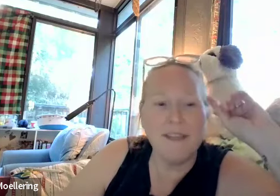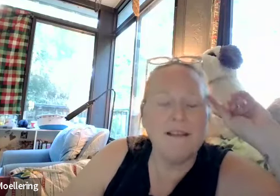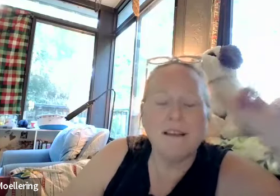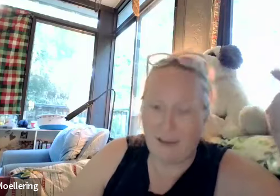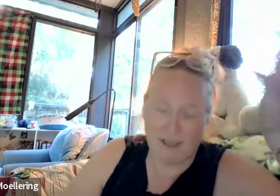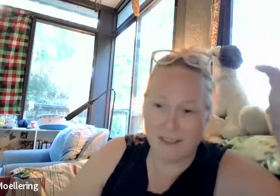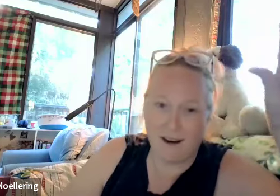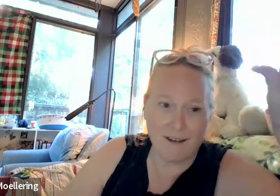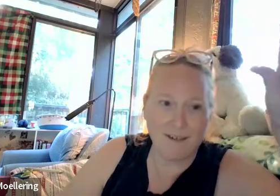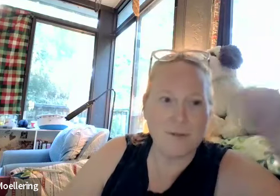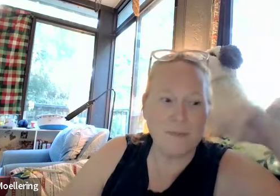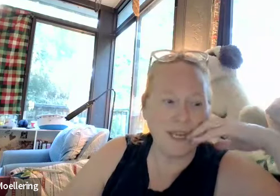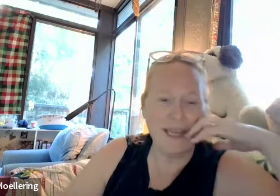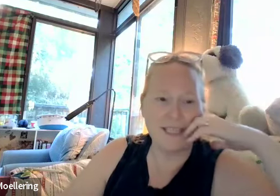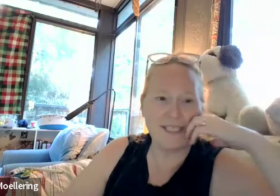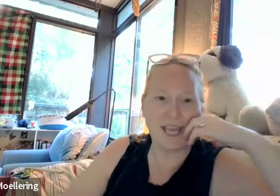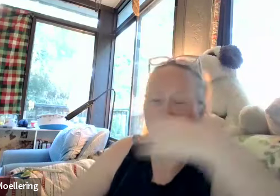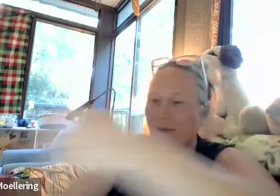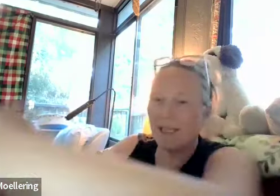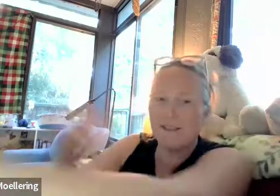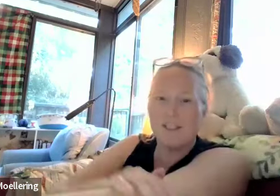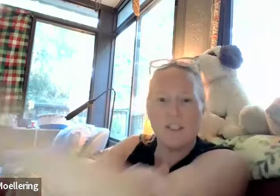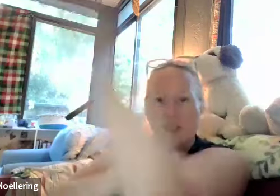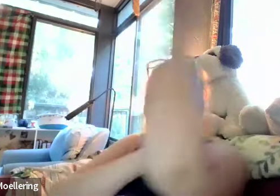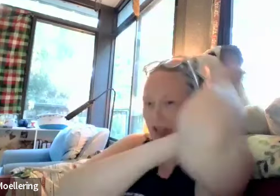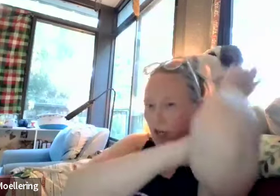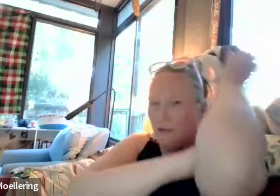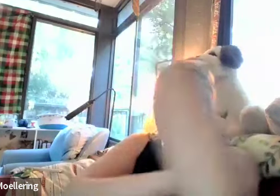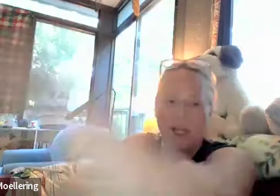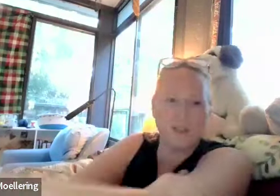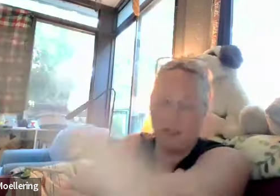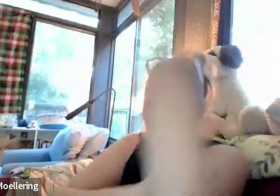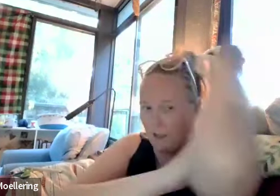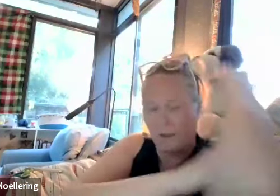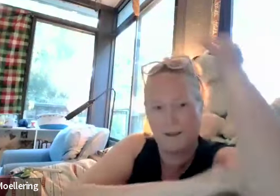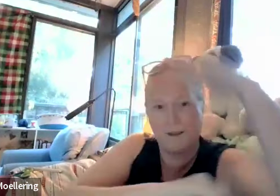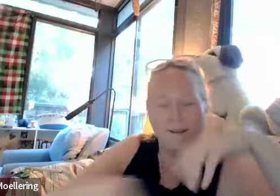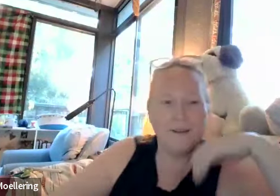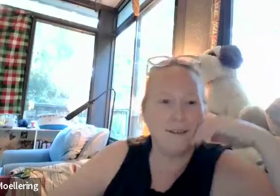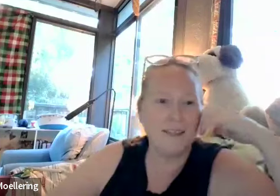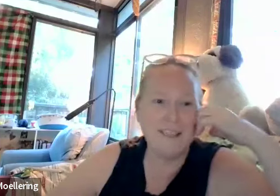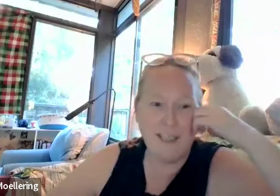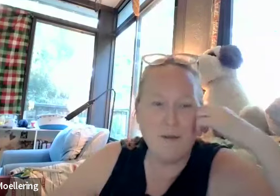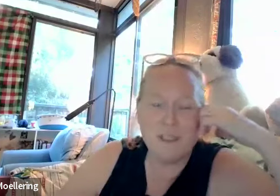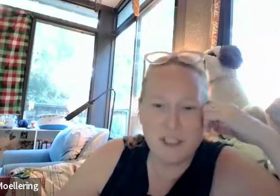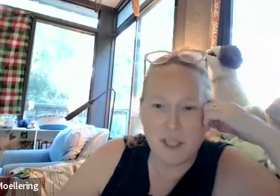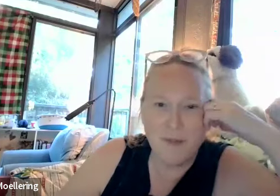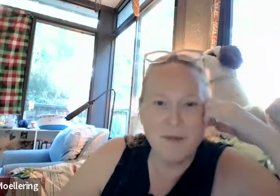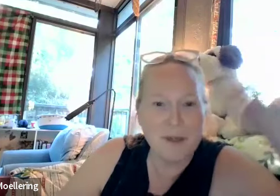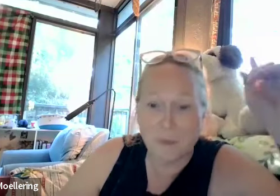the laughing stock because I was making these huge gesture. And, you know, and when she showed me what it